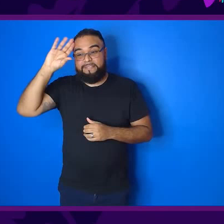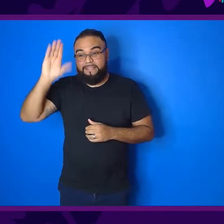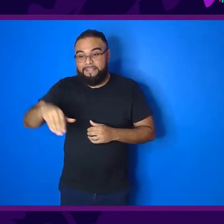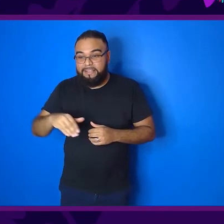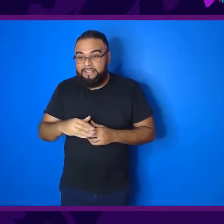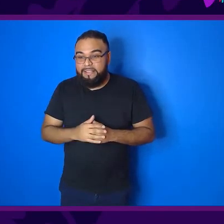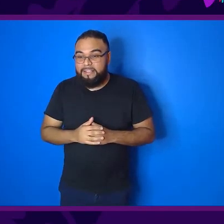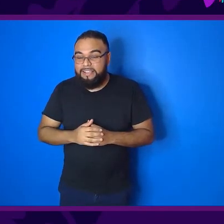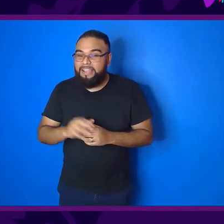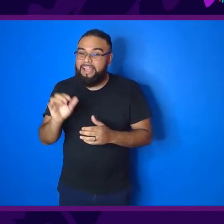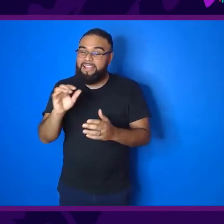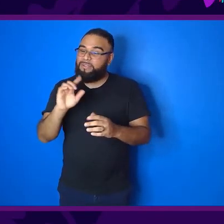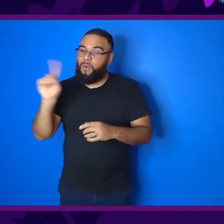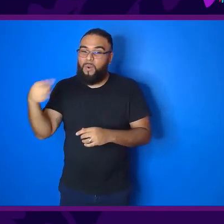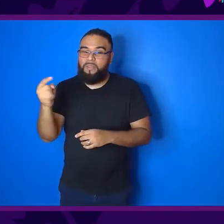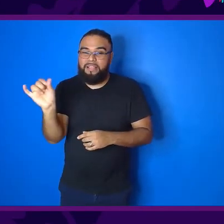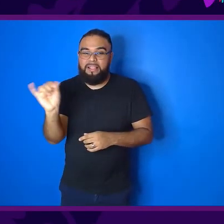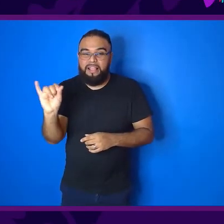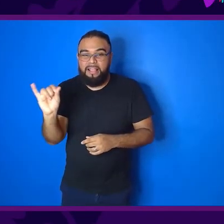$100.